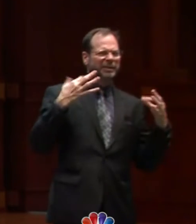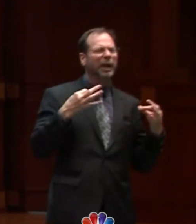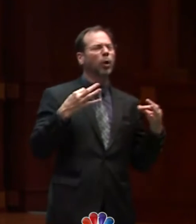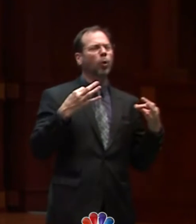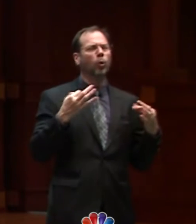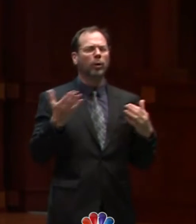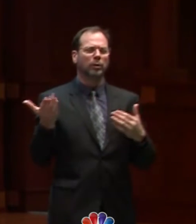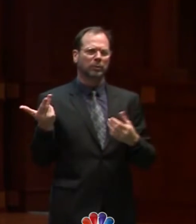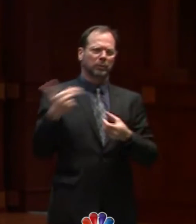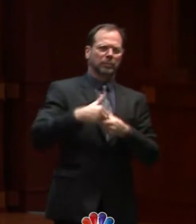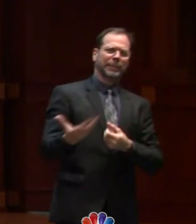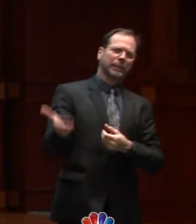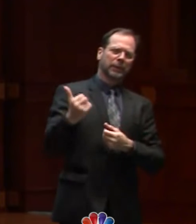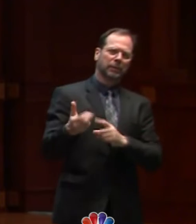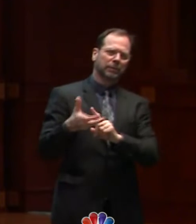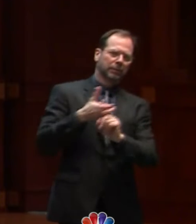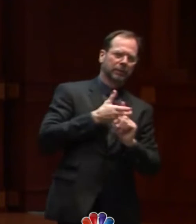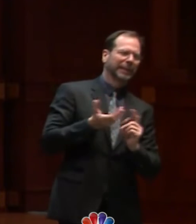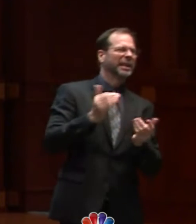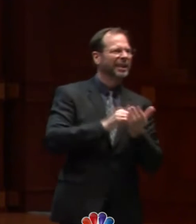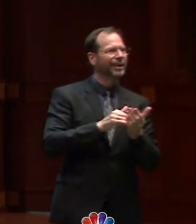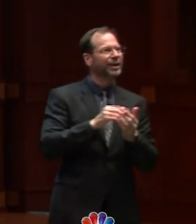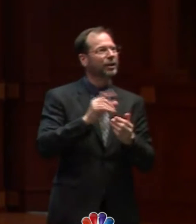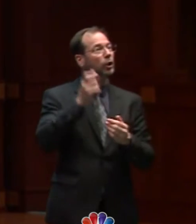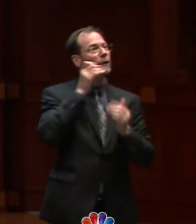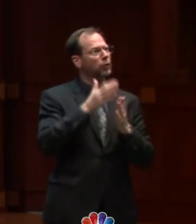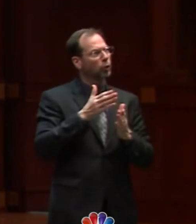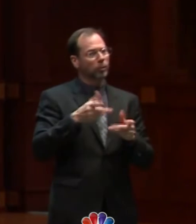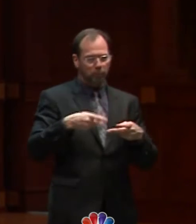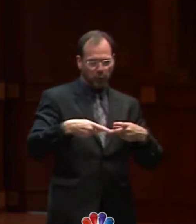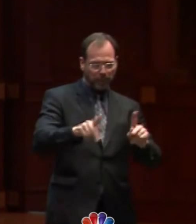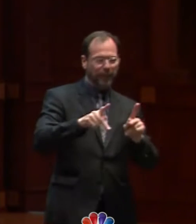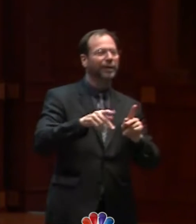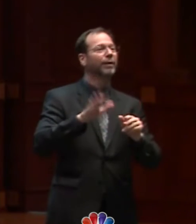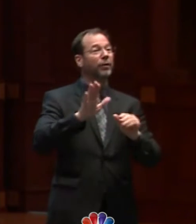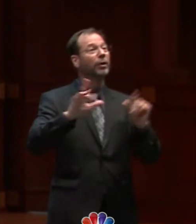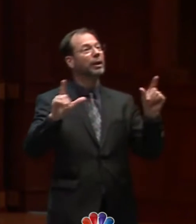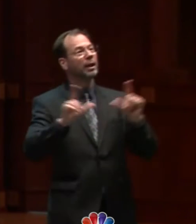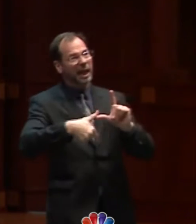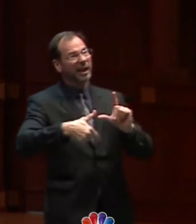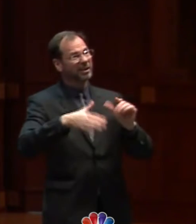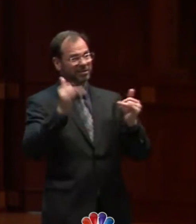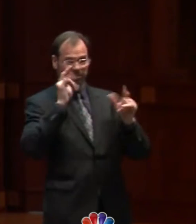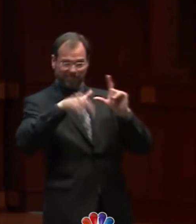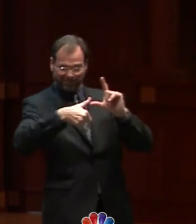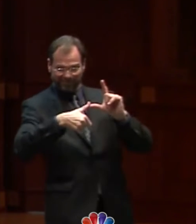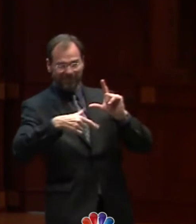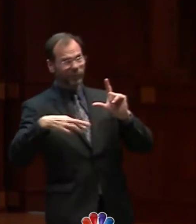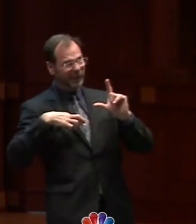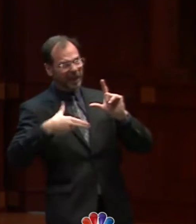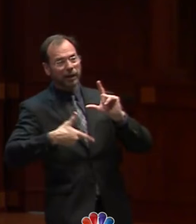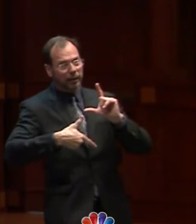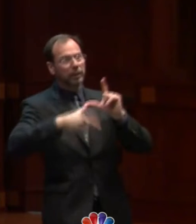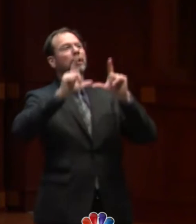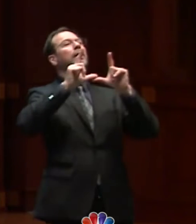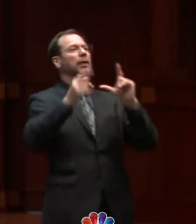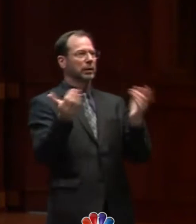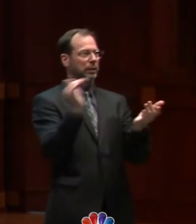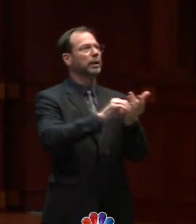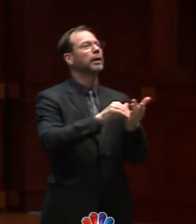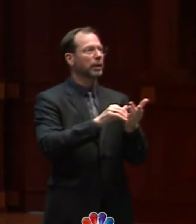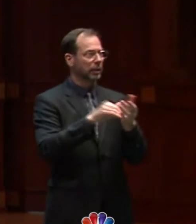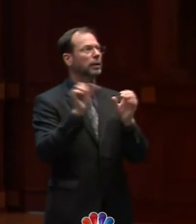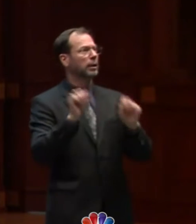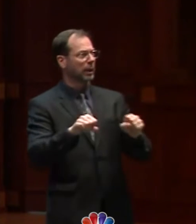they want to come back in. The governor passed a waiver that would allow these licenses to be reinstated and put them back